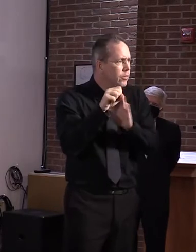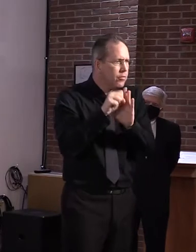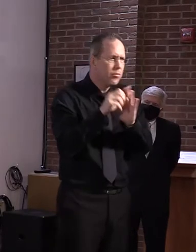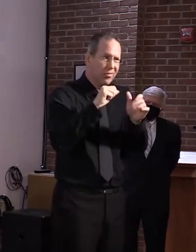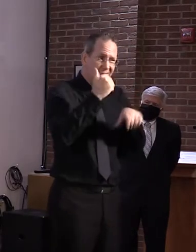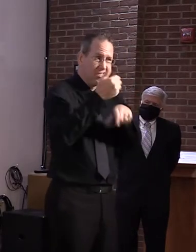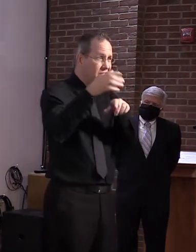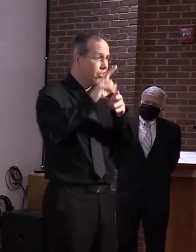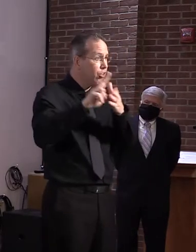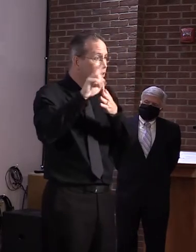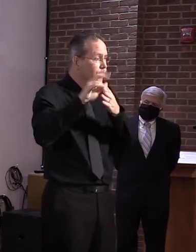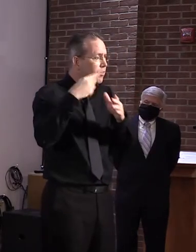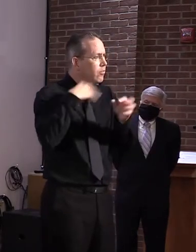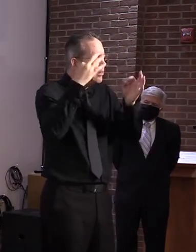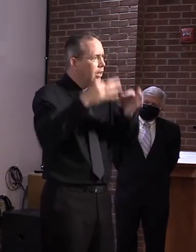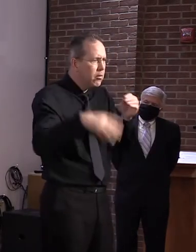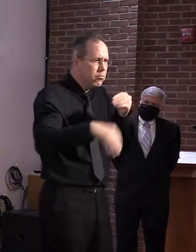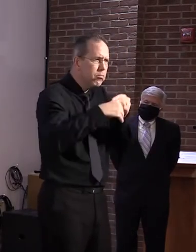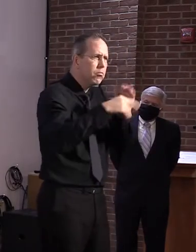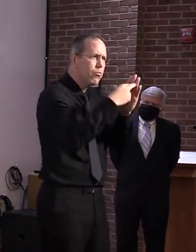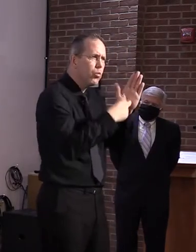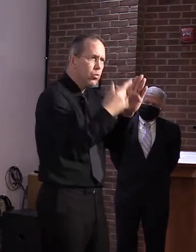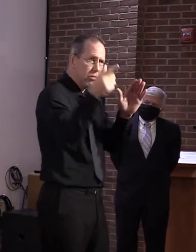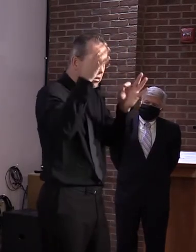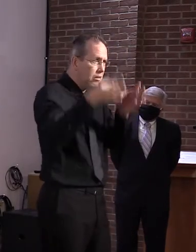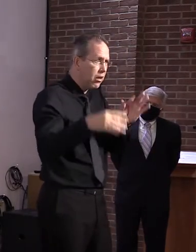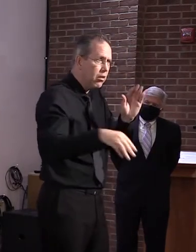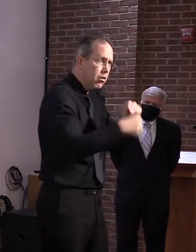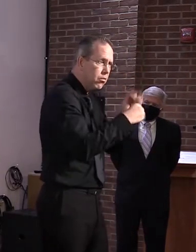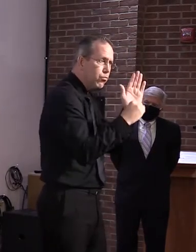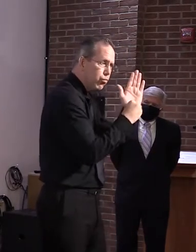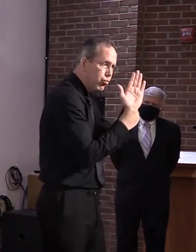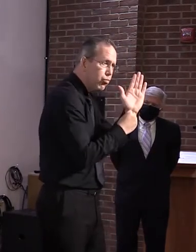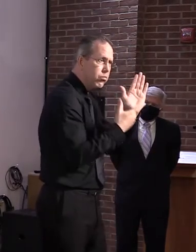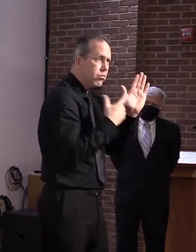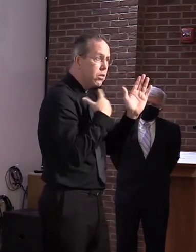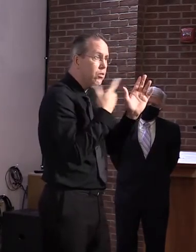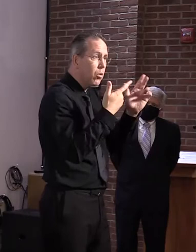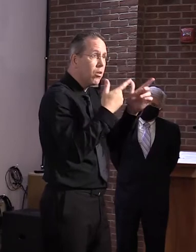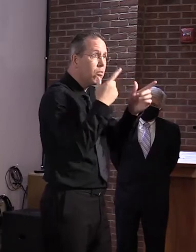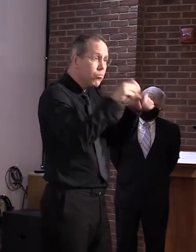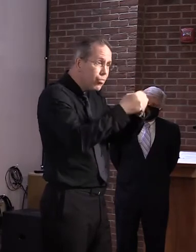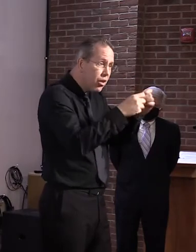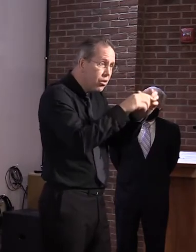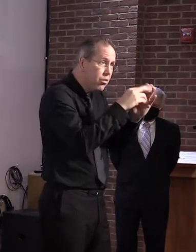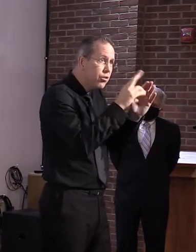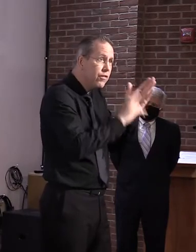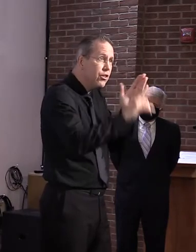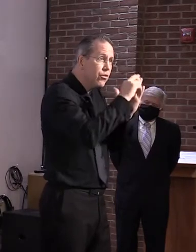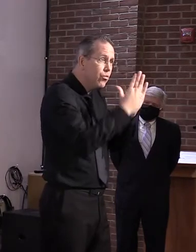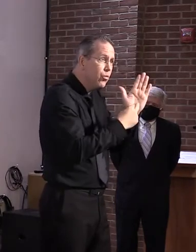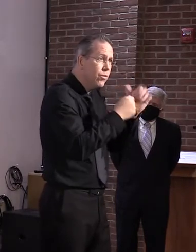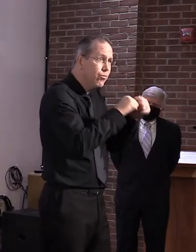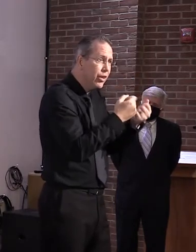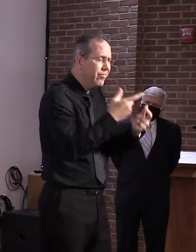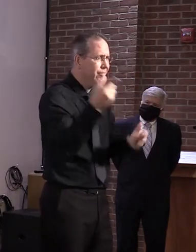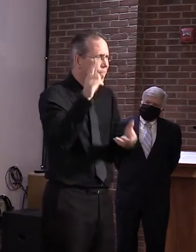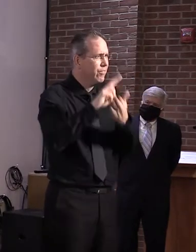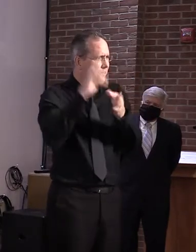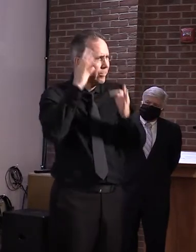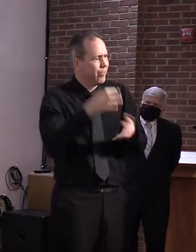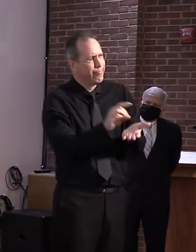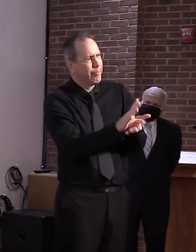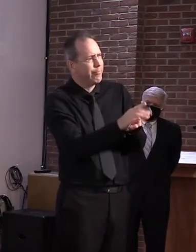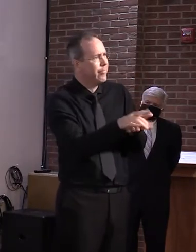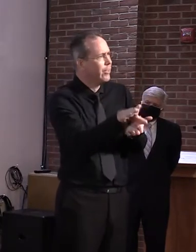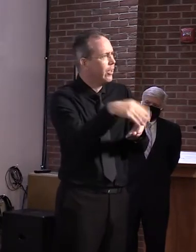not a legal issue, it's an administrative issue. And we could administratively throw students out of school, which costs mom and dad quite a lot, to be quite honest, because